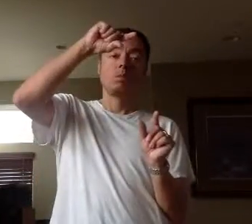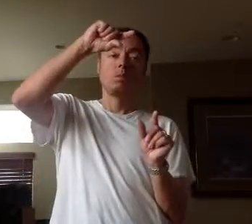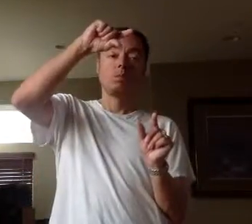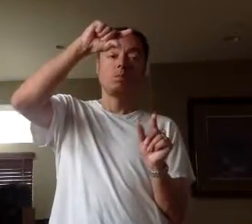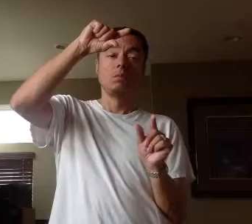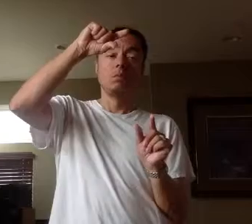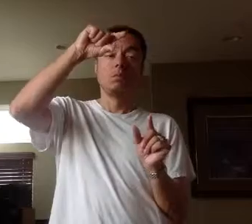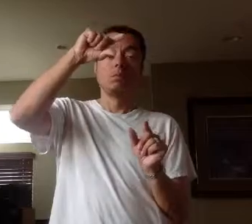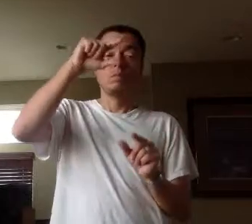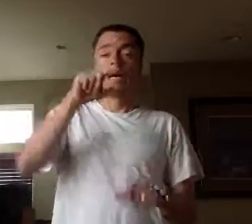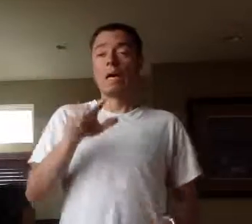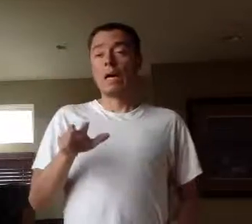Mouse.